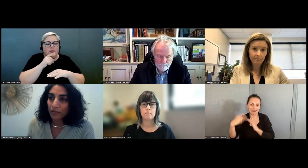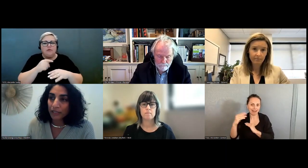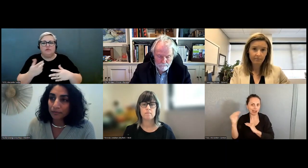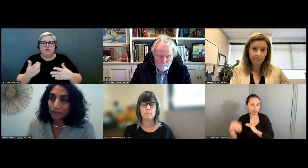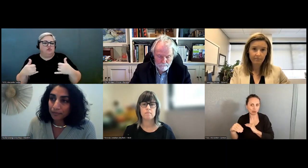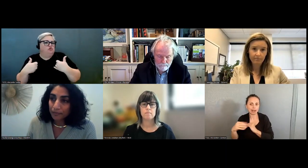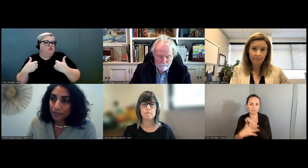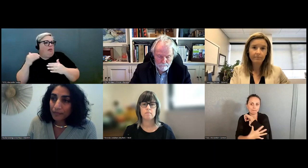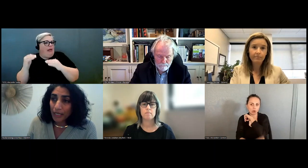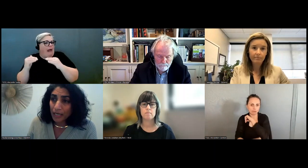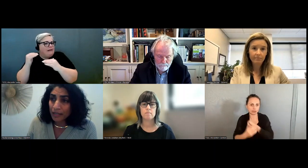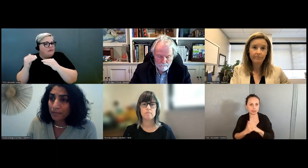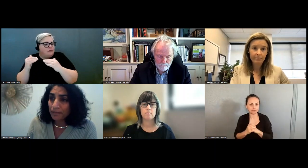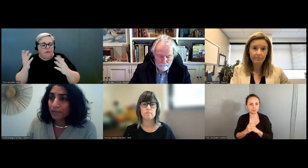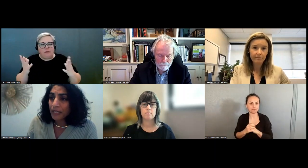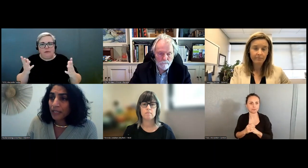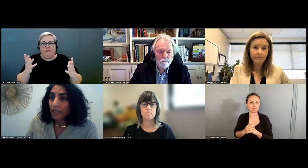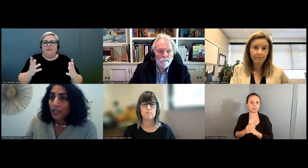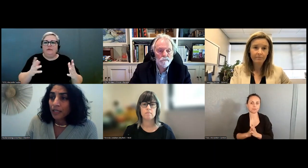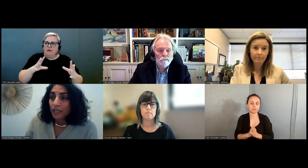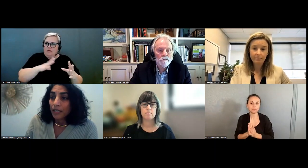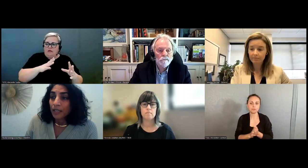of poverty.